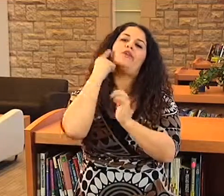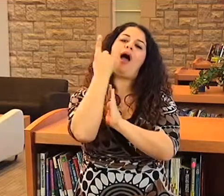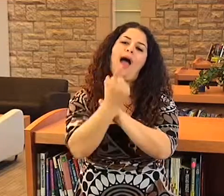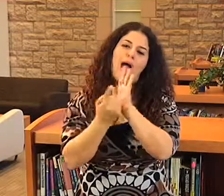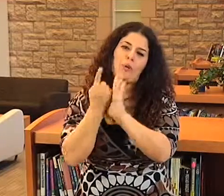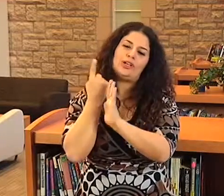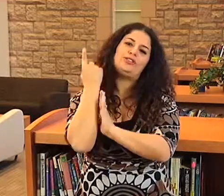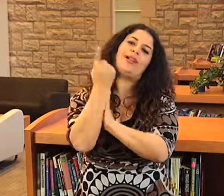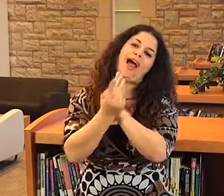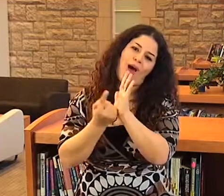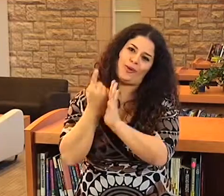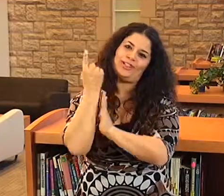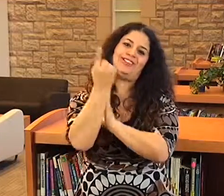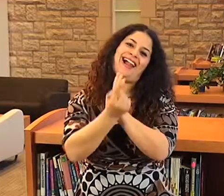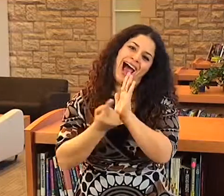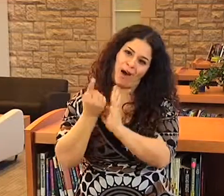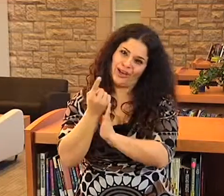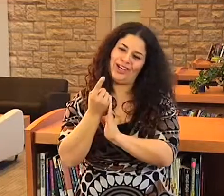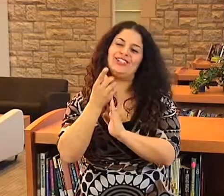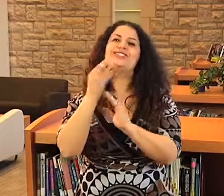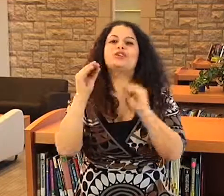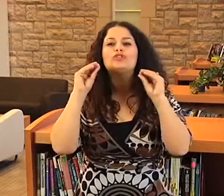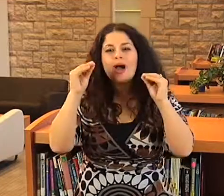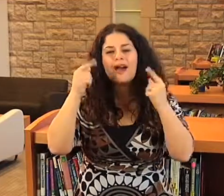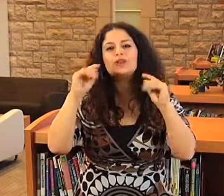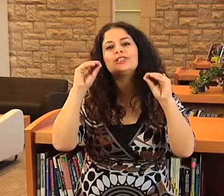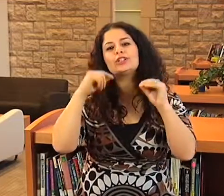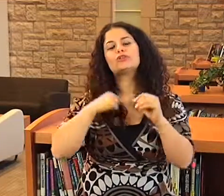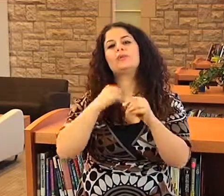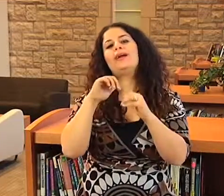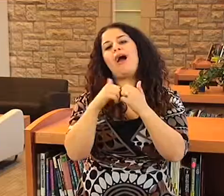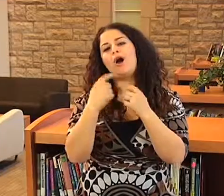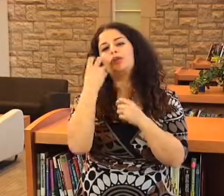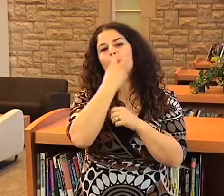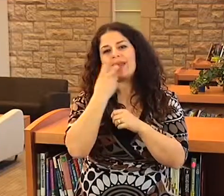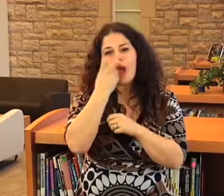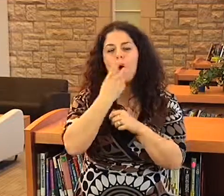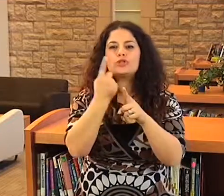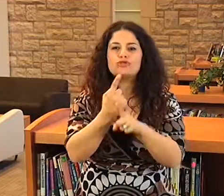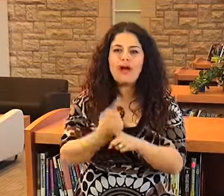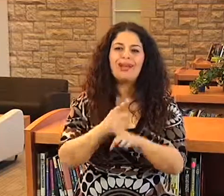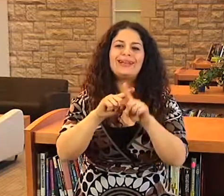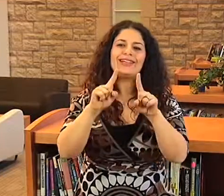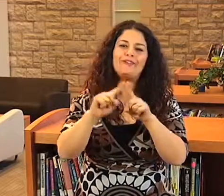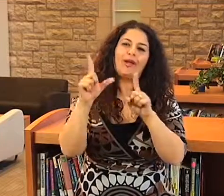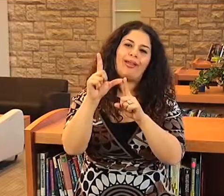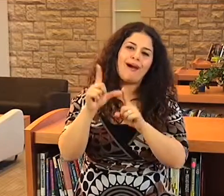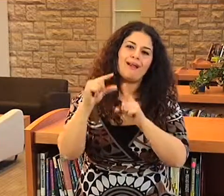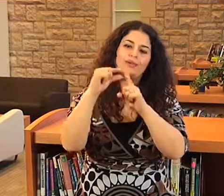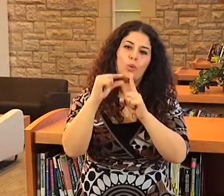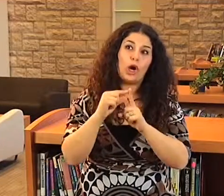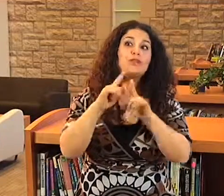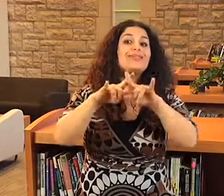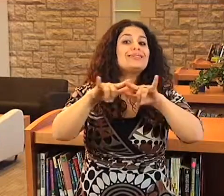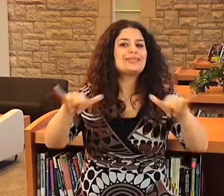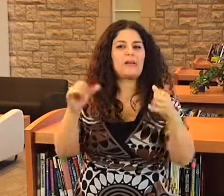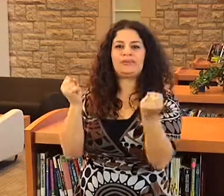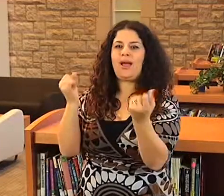school and have speech therapy, and then come home and have hours and hours of speech therapy also there. They would teach me